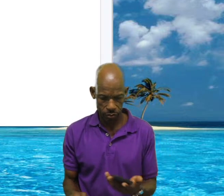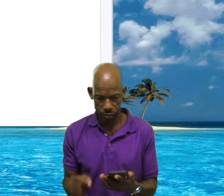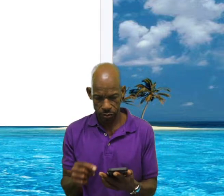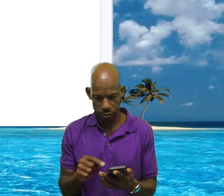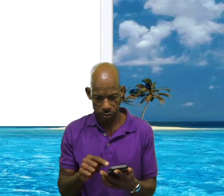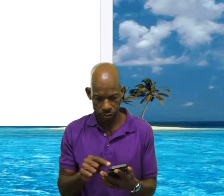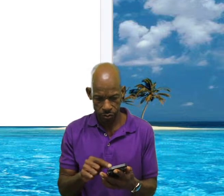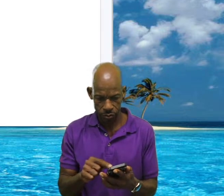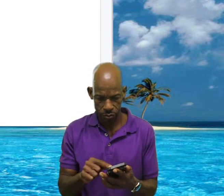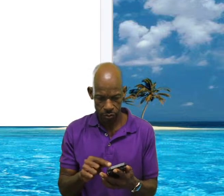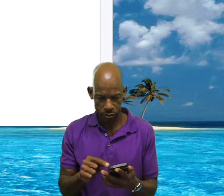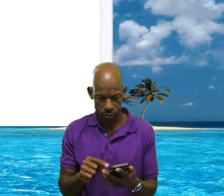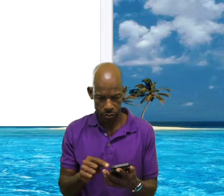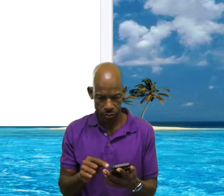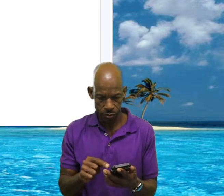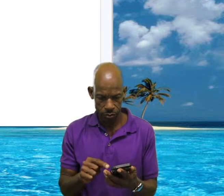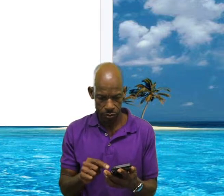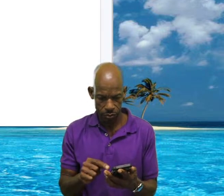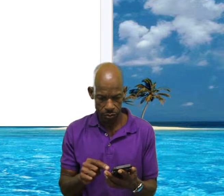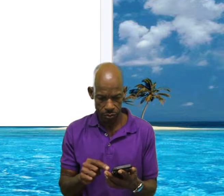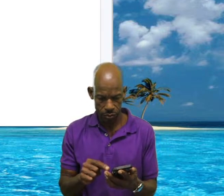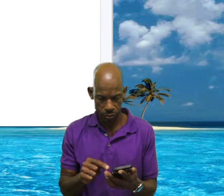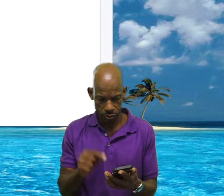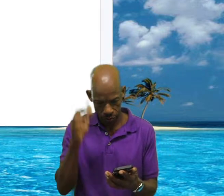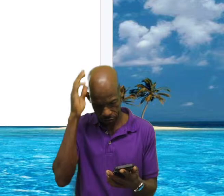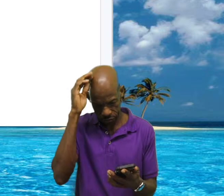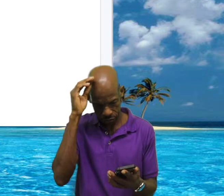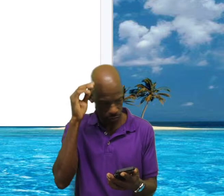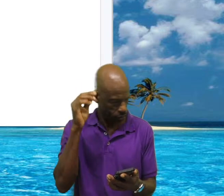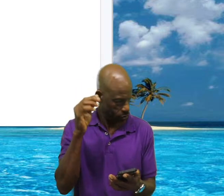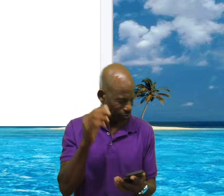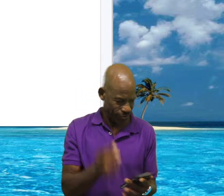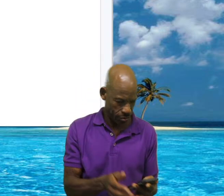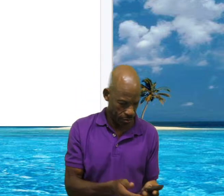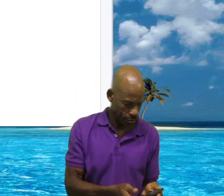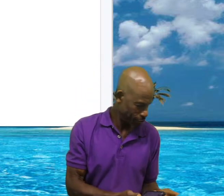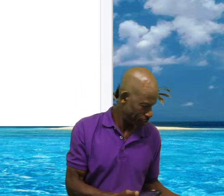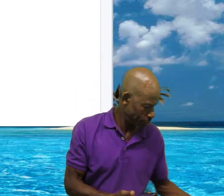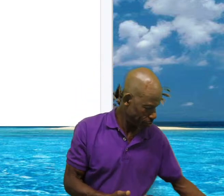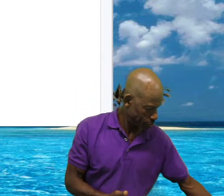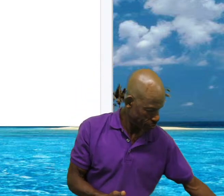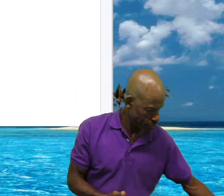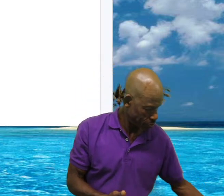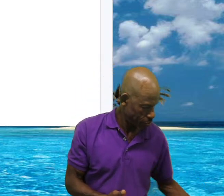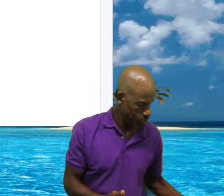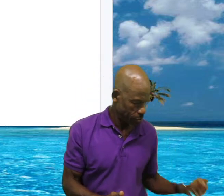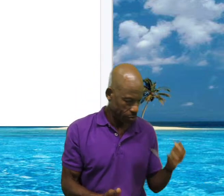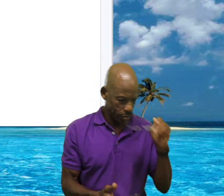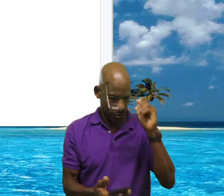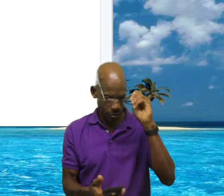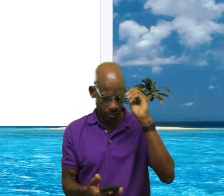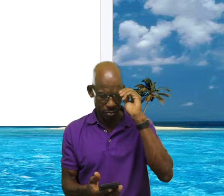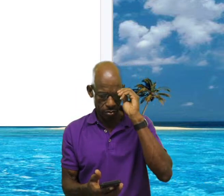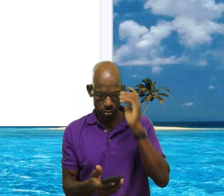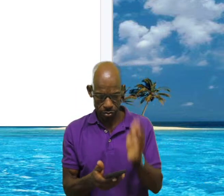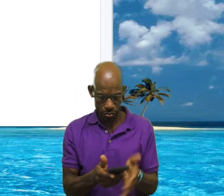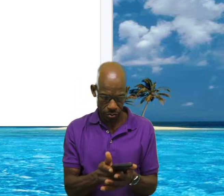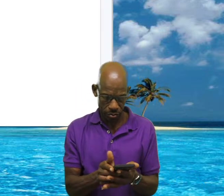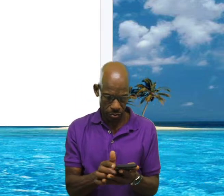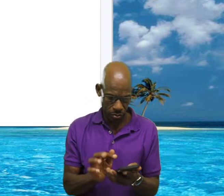and you're going to write the word dance. So when you are asking the internet to give you